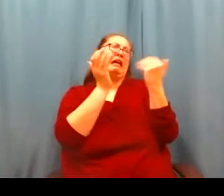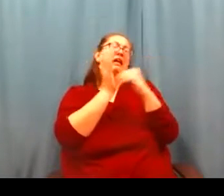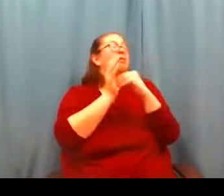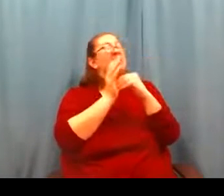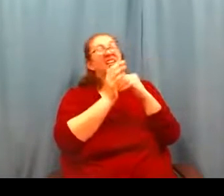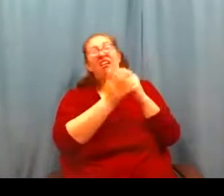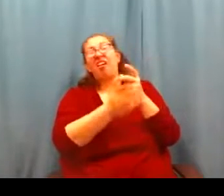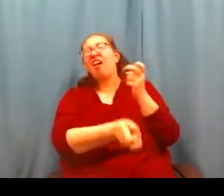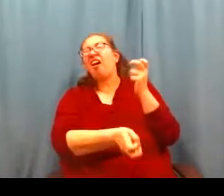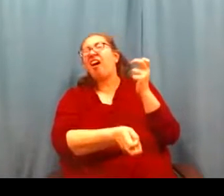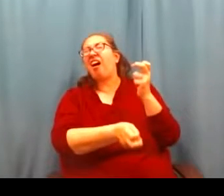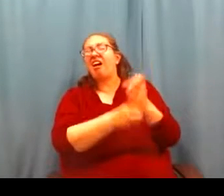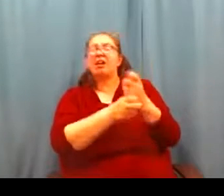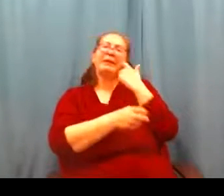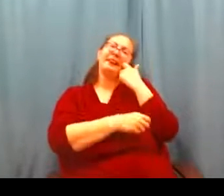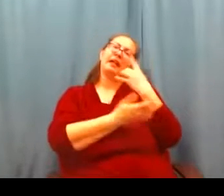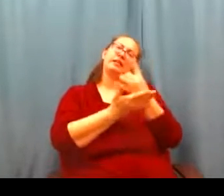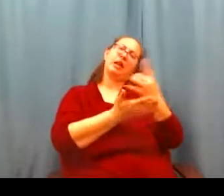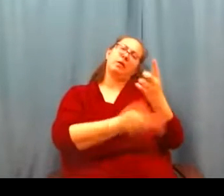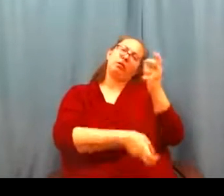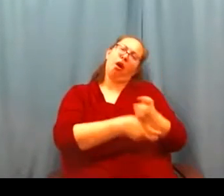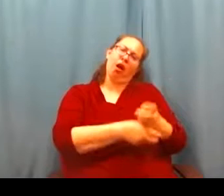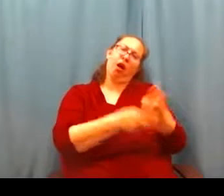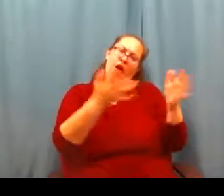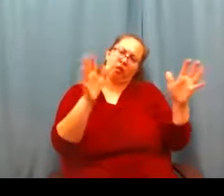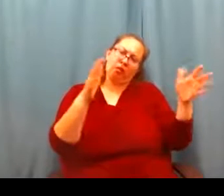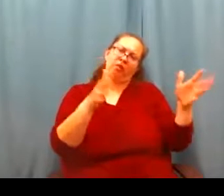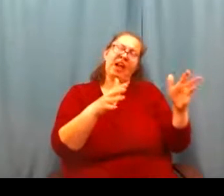difficult for the last 8 weeks. So go slow.